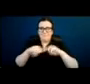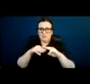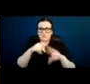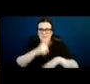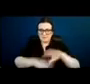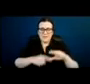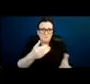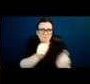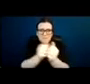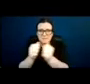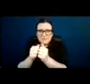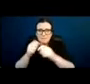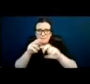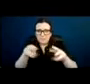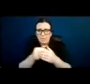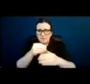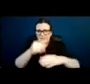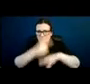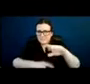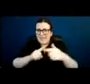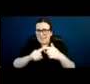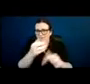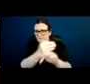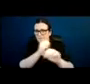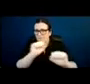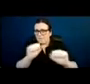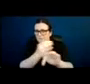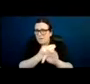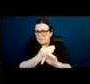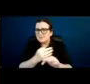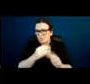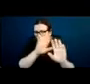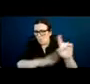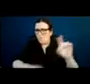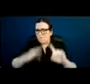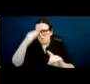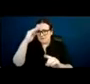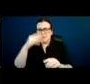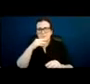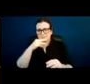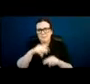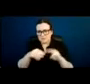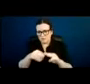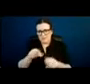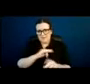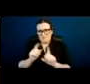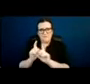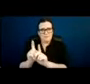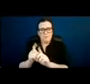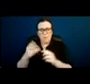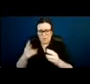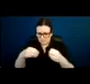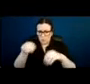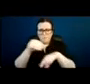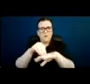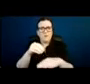across the country. Minister Gorman and I are committed to moving forward on this. The impacts of the Assisted Decision